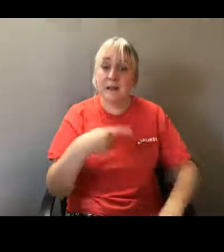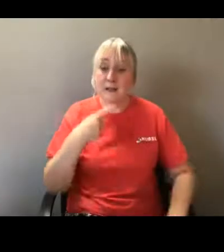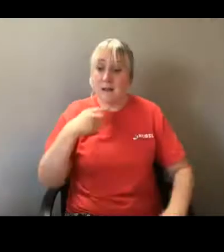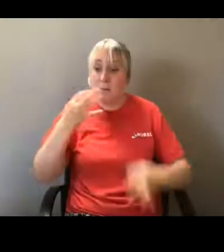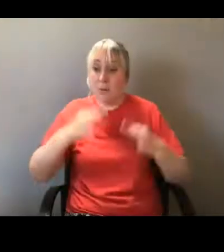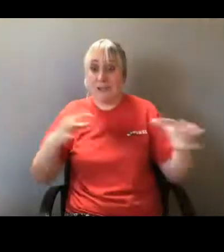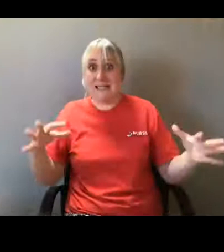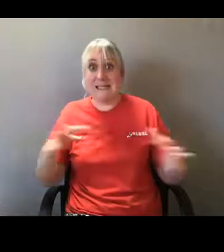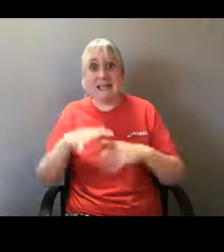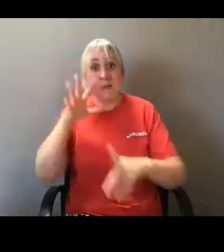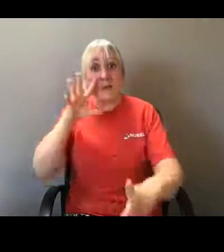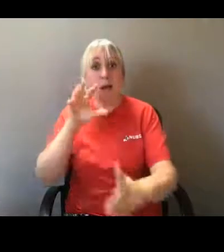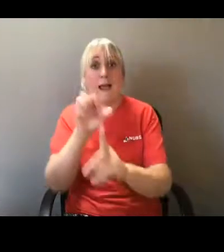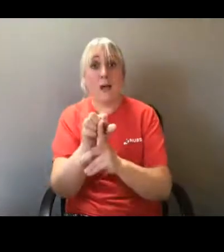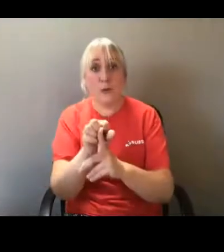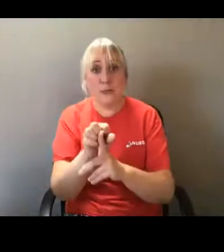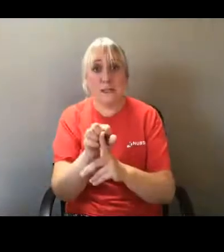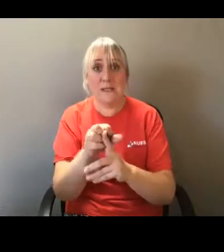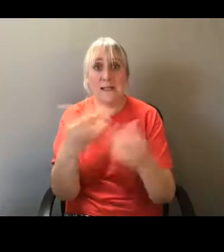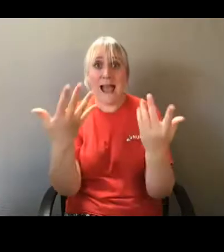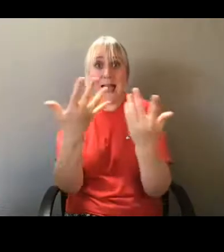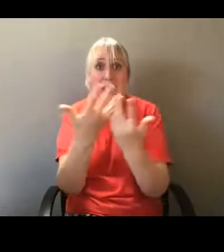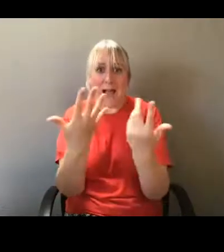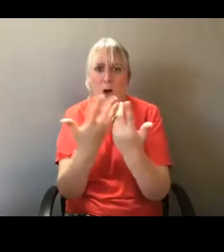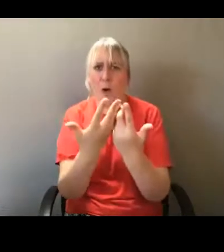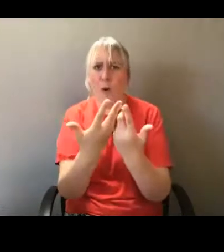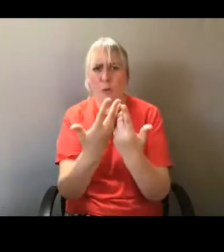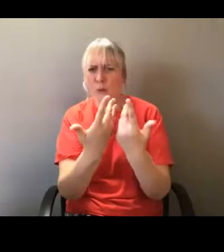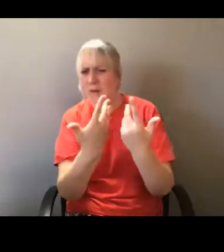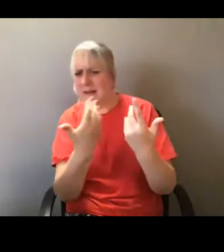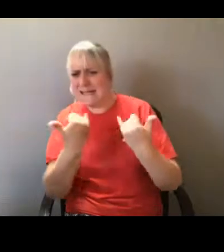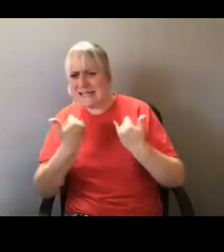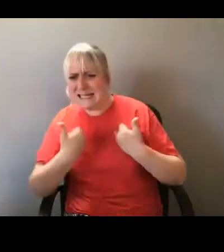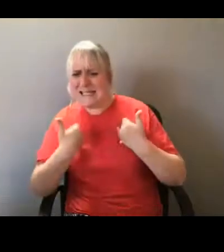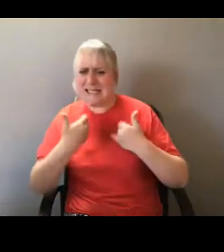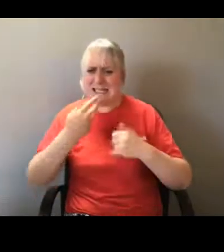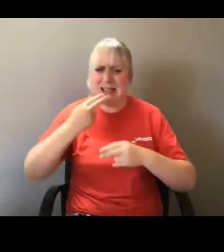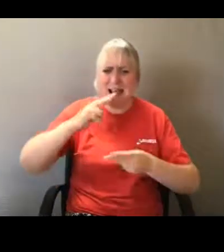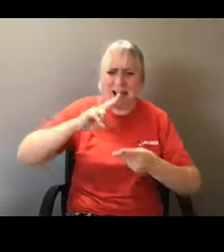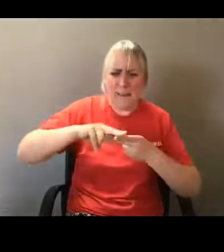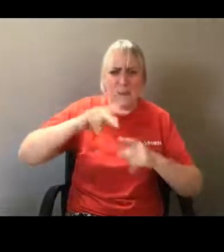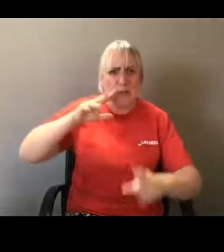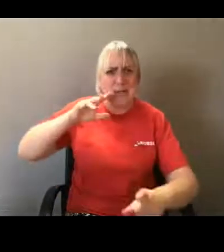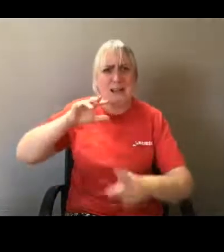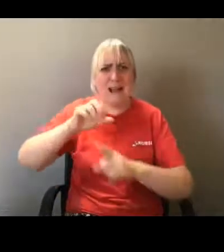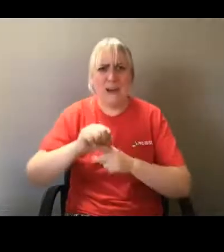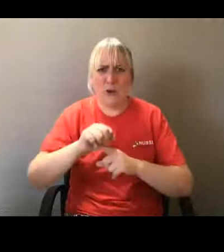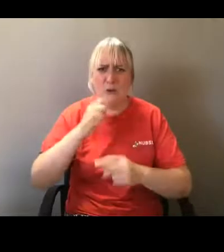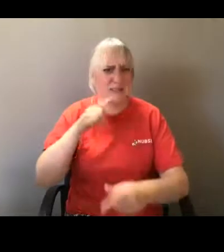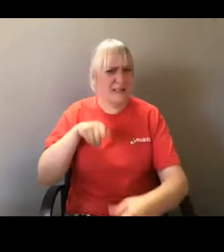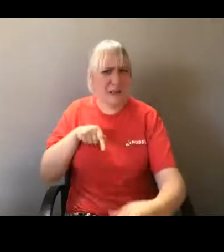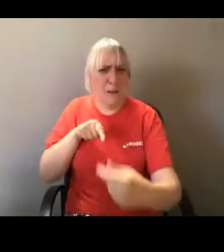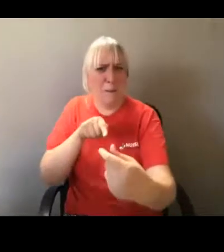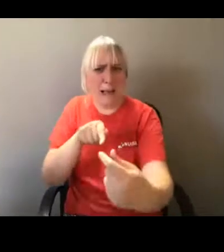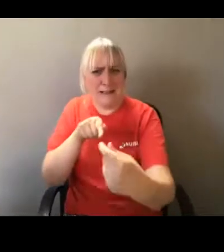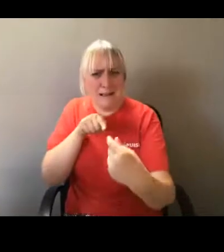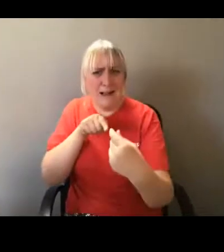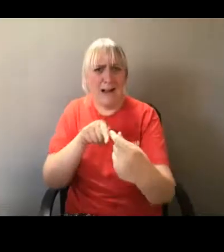diagnosis. How and whether diseases are labelled and diagnosed is a fiercely fought battle between patients and the medical